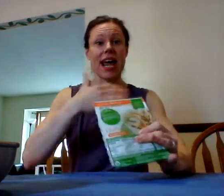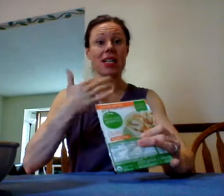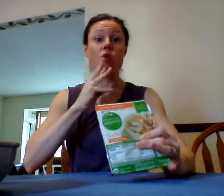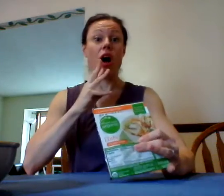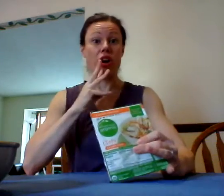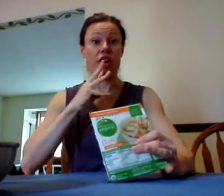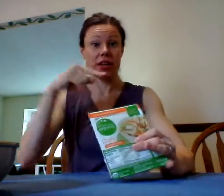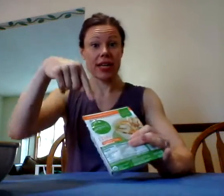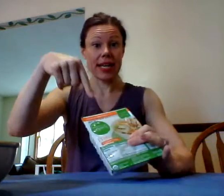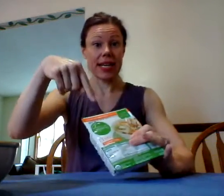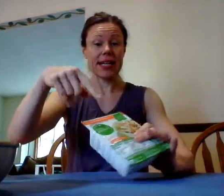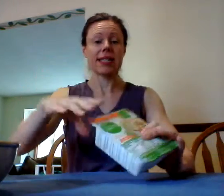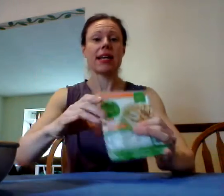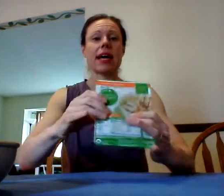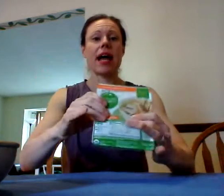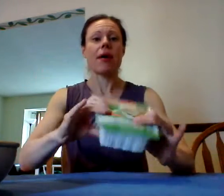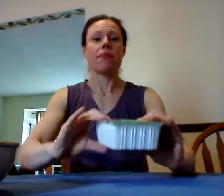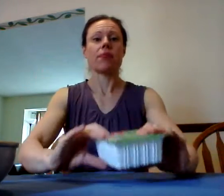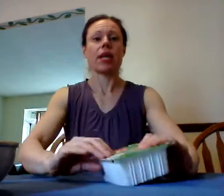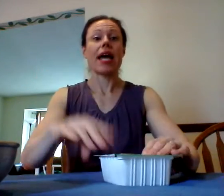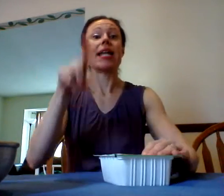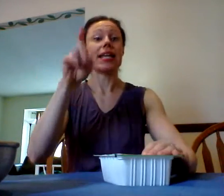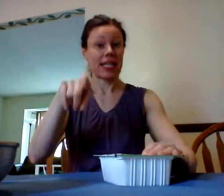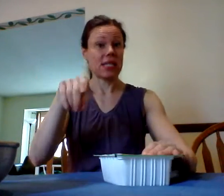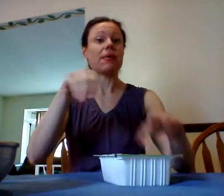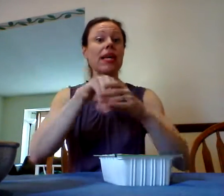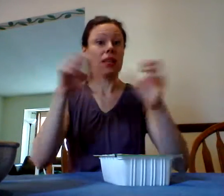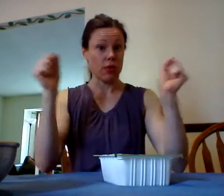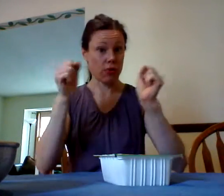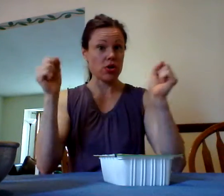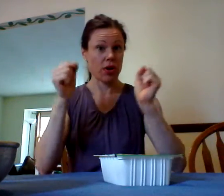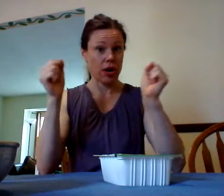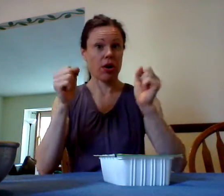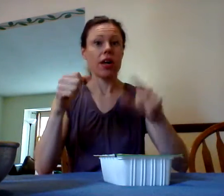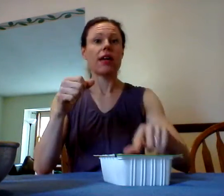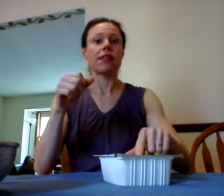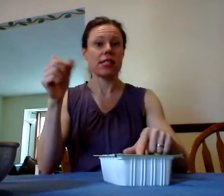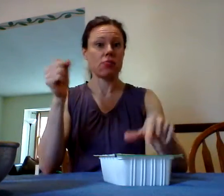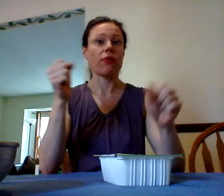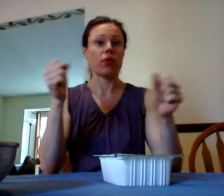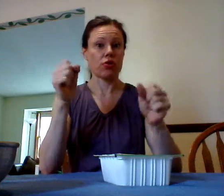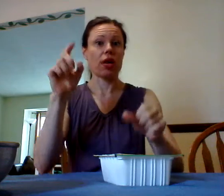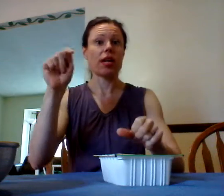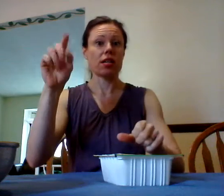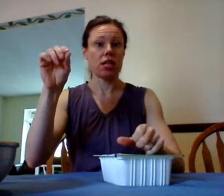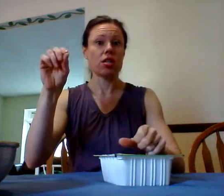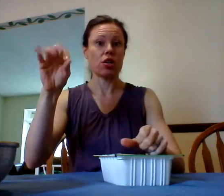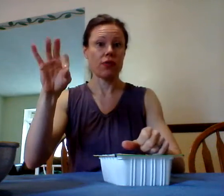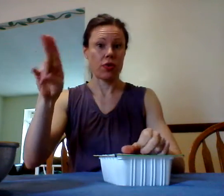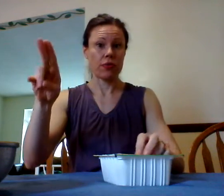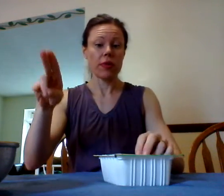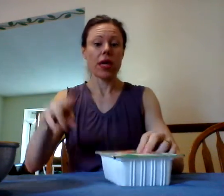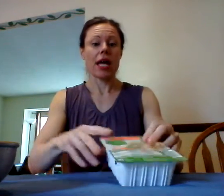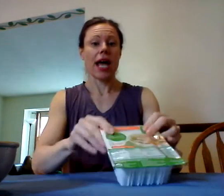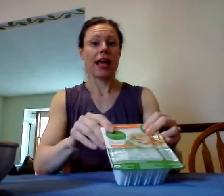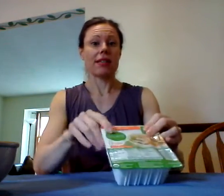has water in it, and it needs to be in the refrigerator. This is refrigerated tofu, and this is